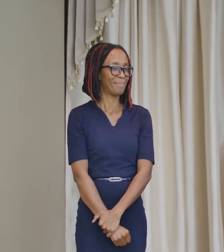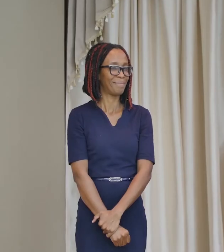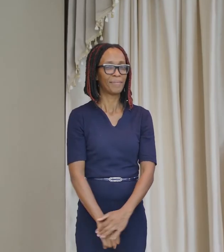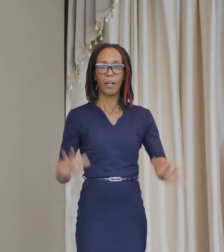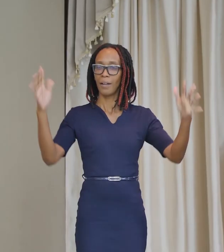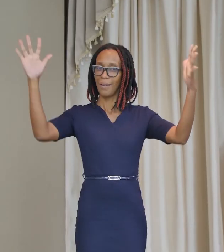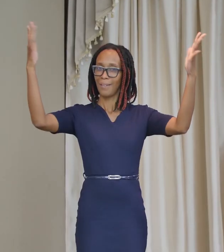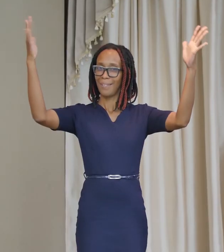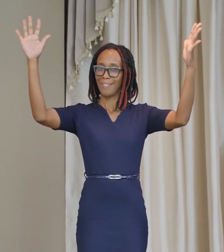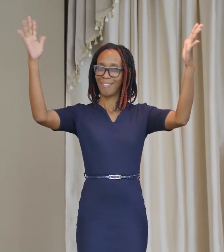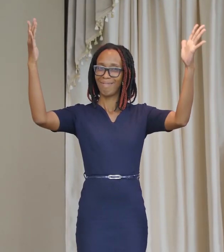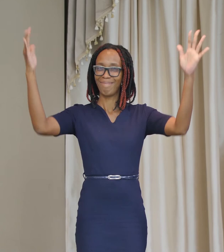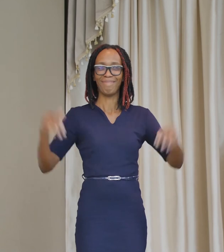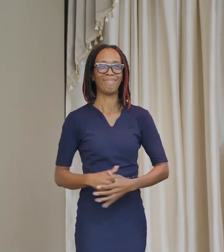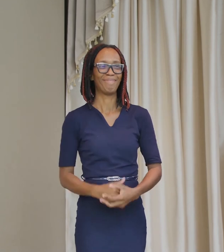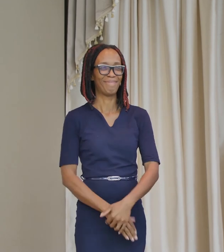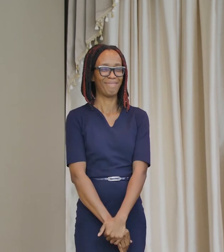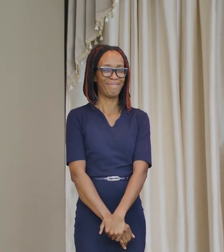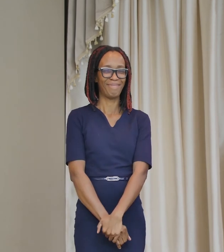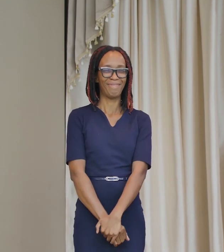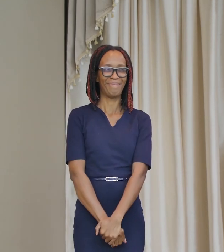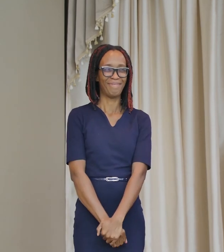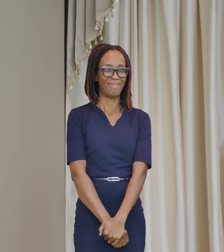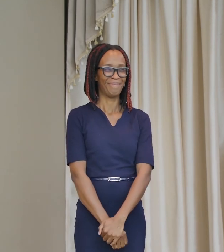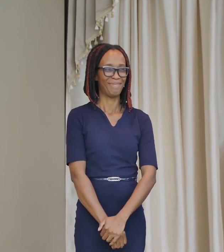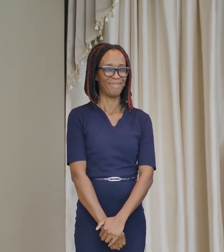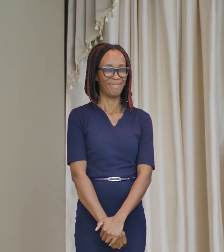Let's give a round of applause for awardees this morning.